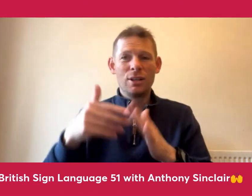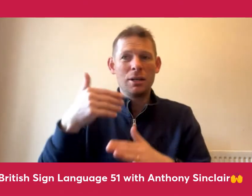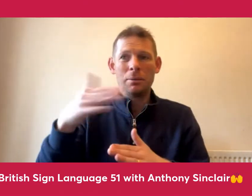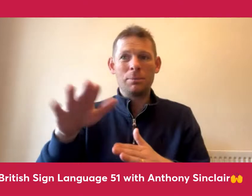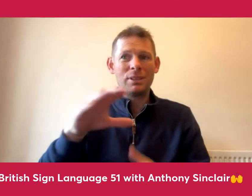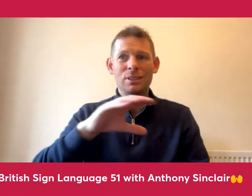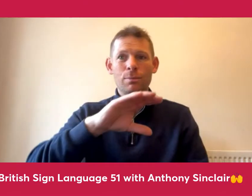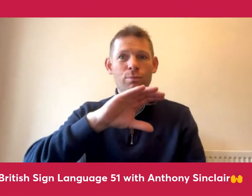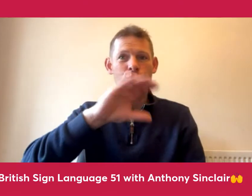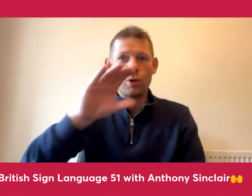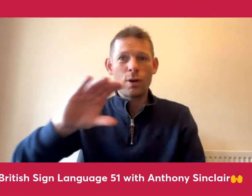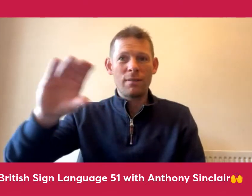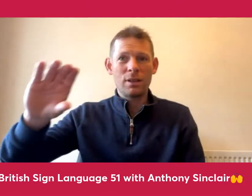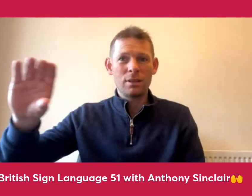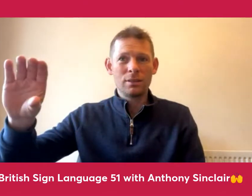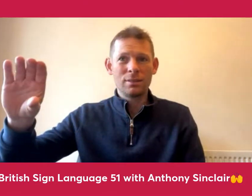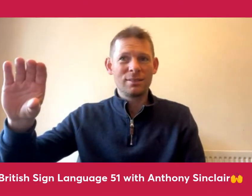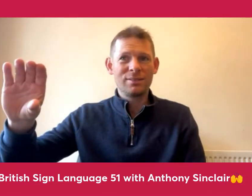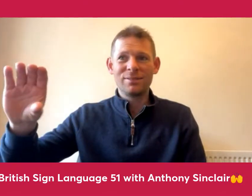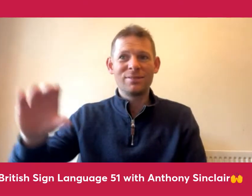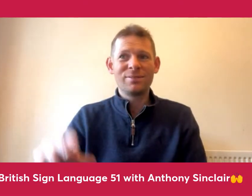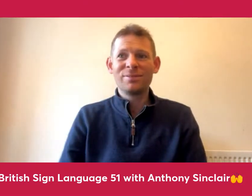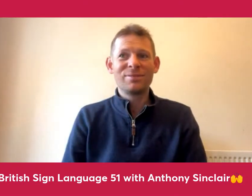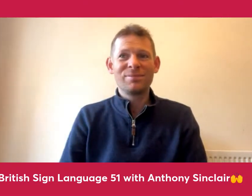I have actually never been to Provence.